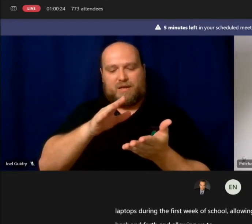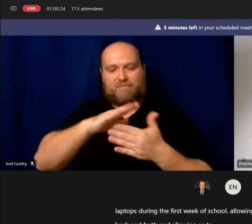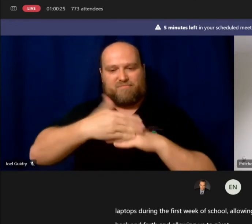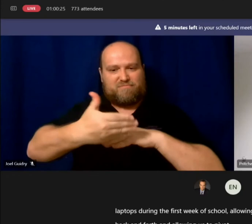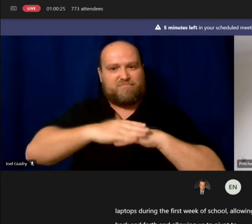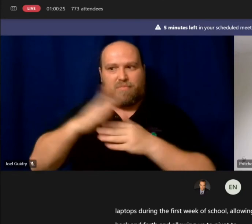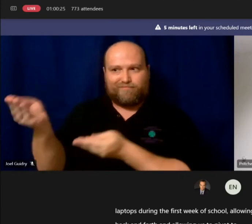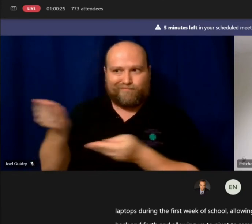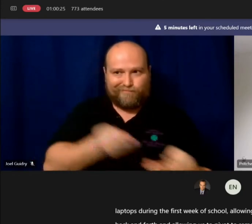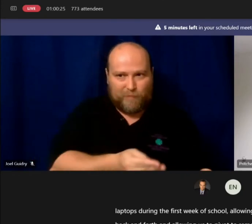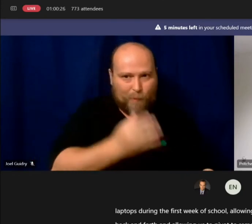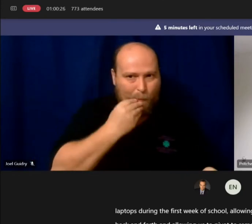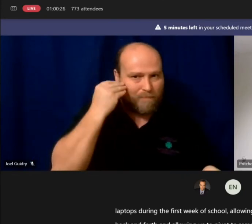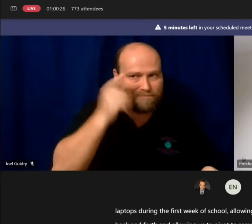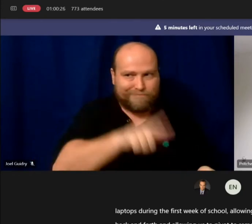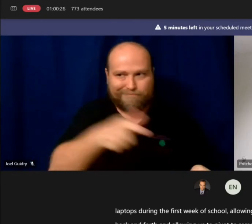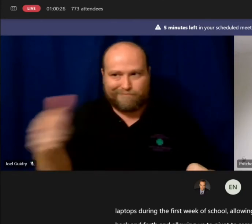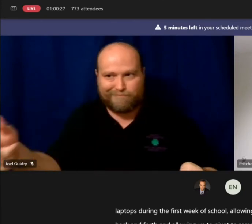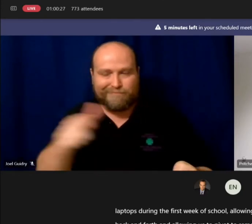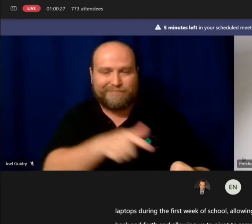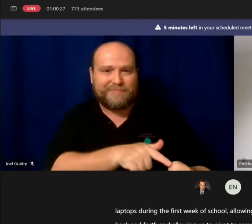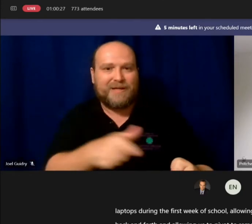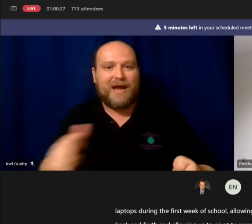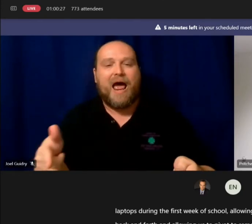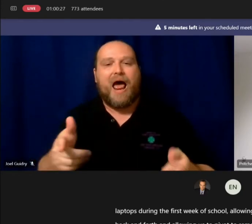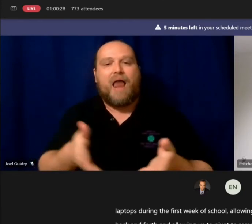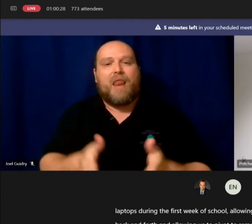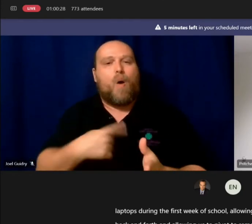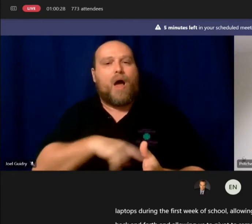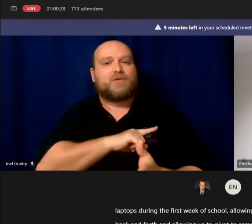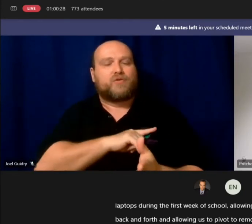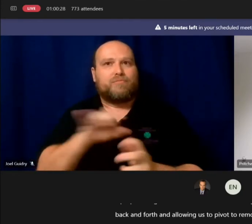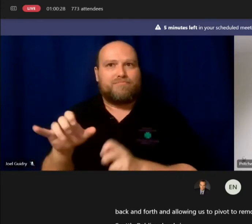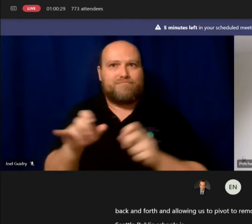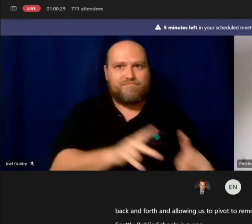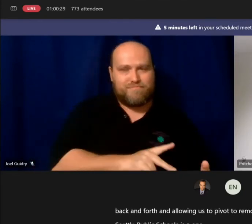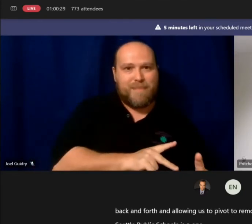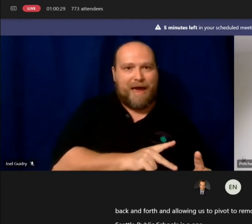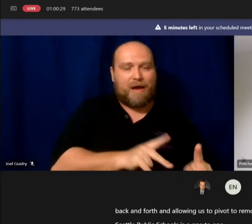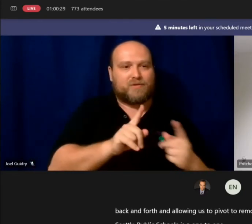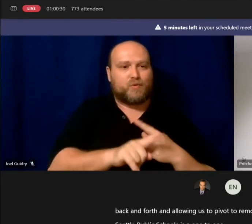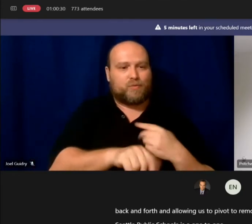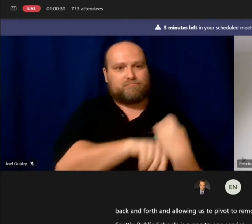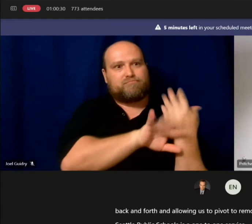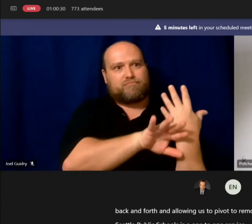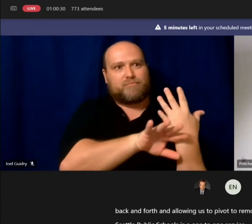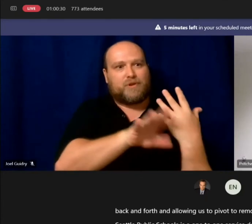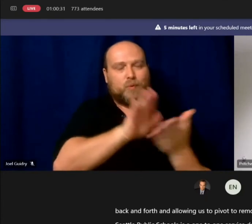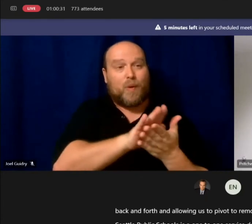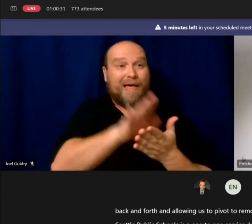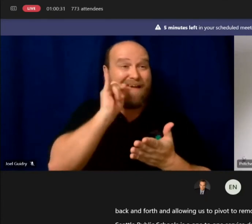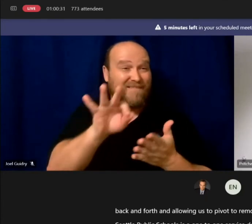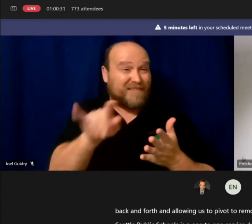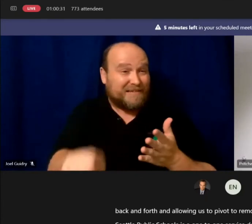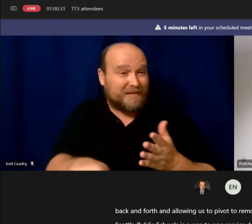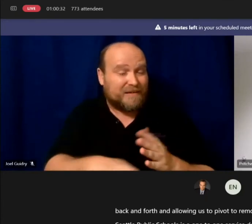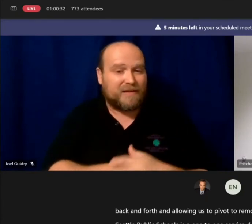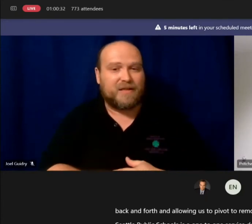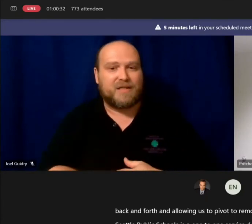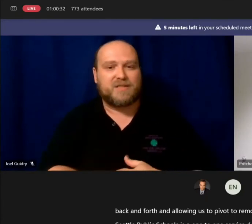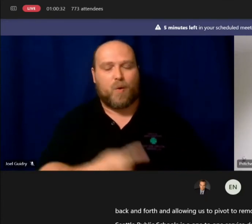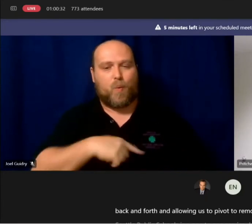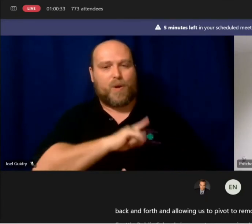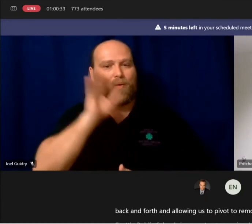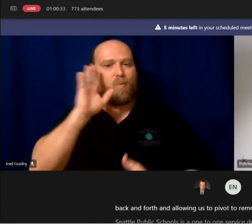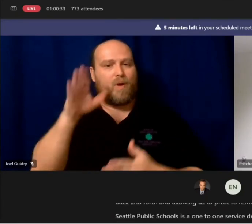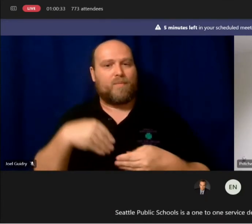needed. Seattle Public Schools is a one-to-one device district, meaning that we will be providing each student with a grade